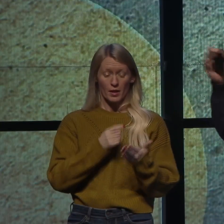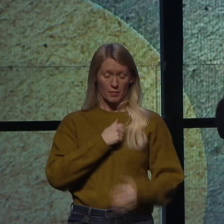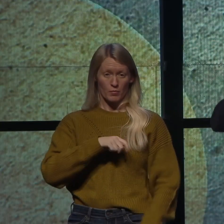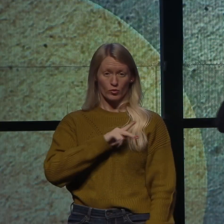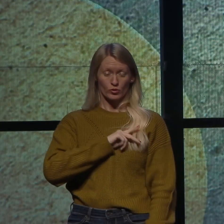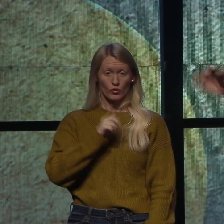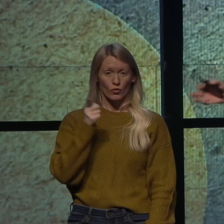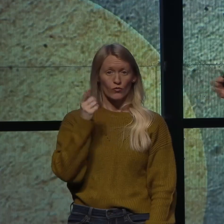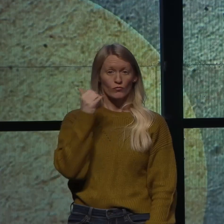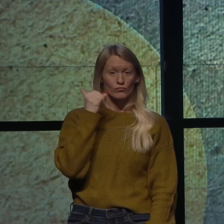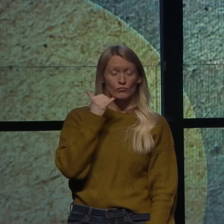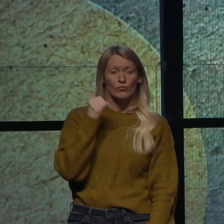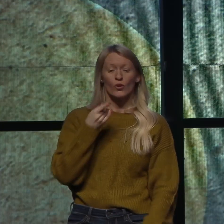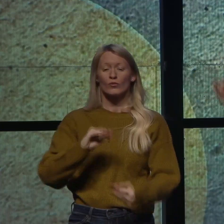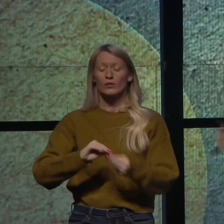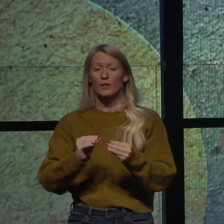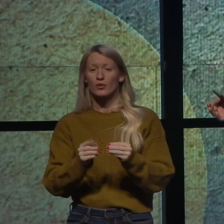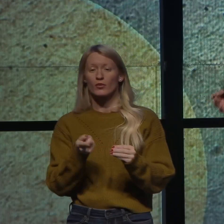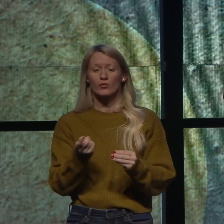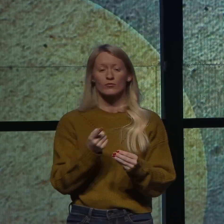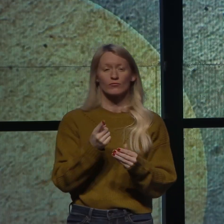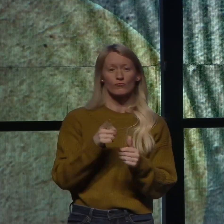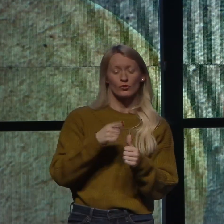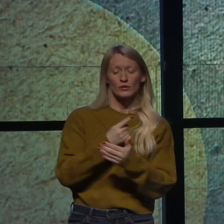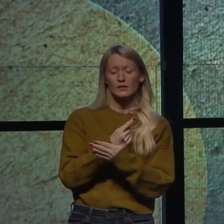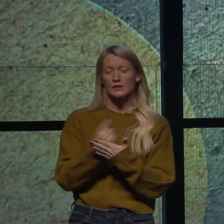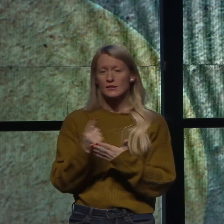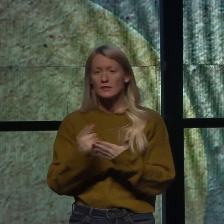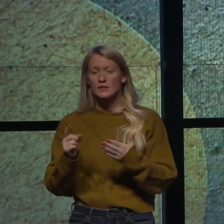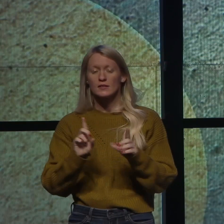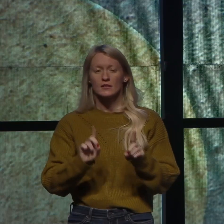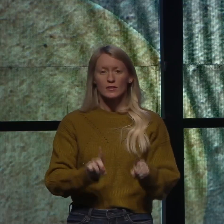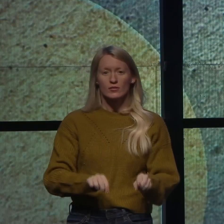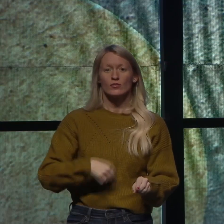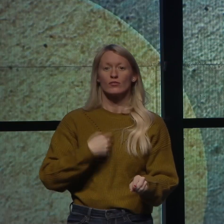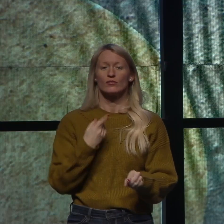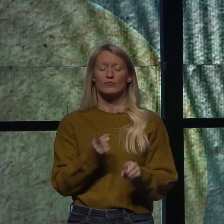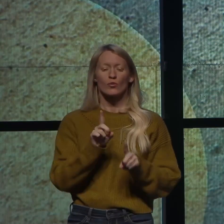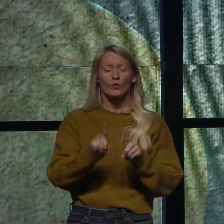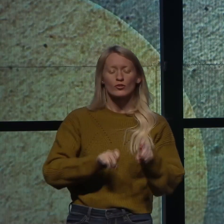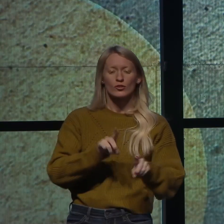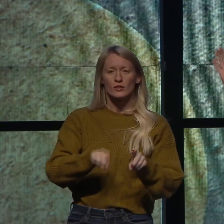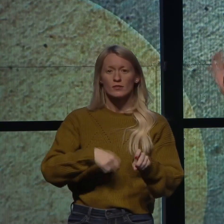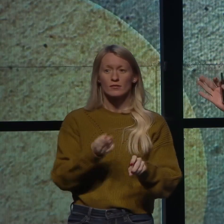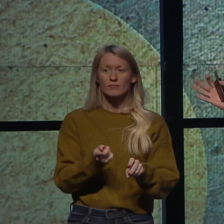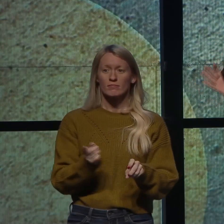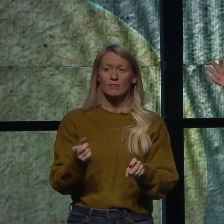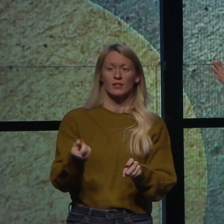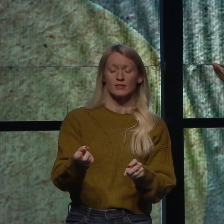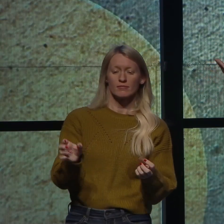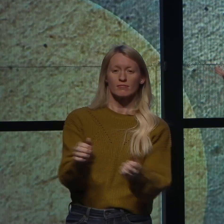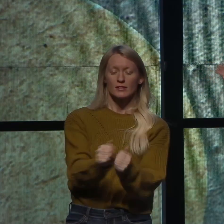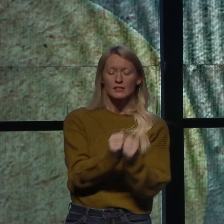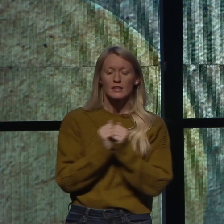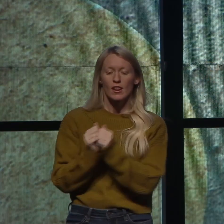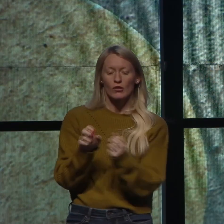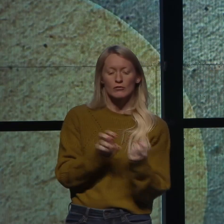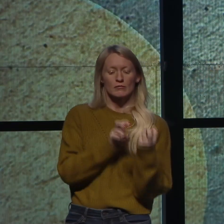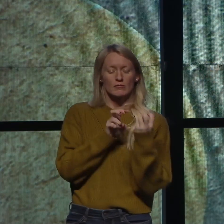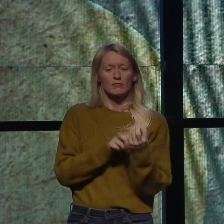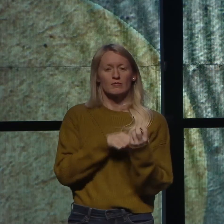you're new, if you have a question, if we've never had it before, let's get together, have some coffee, have some whiskey,